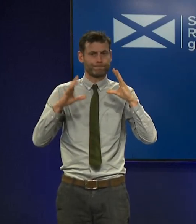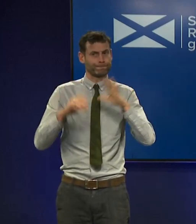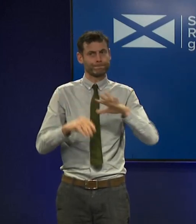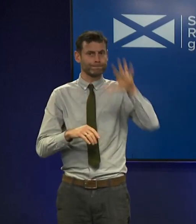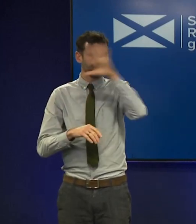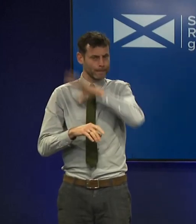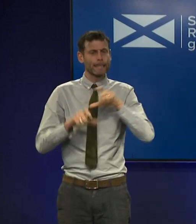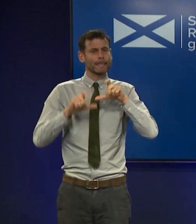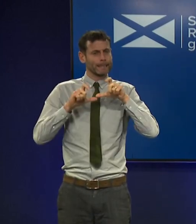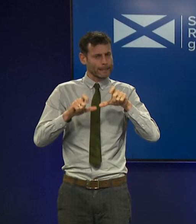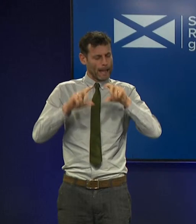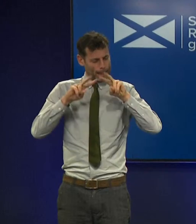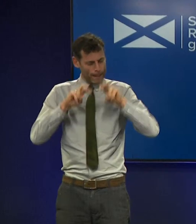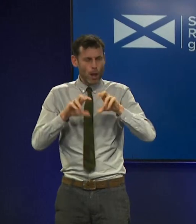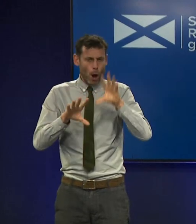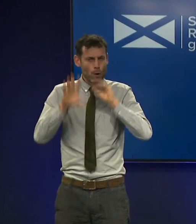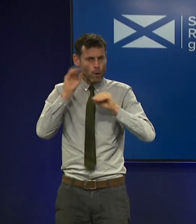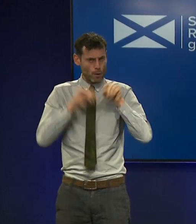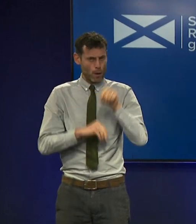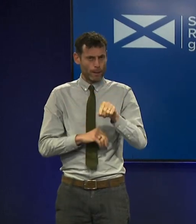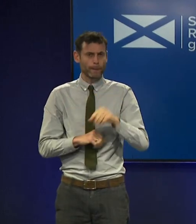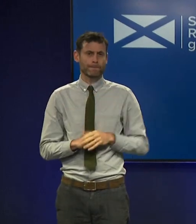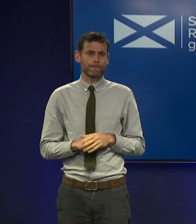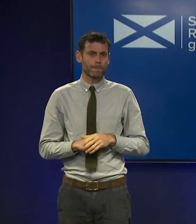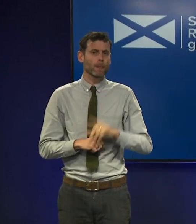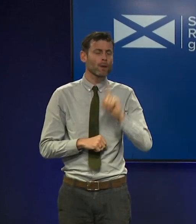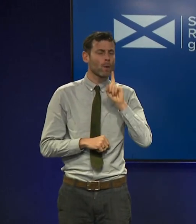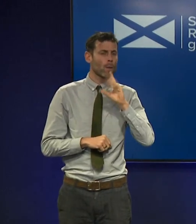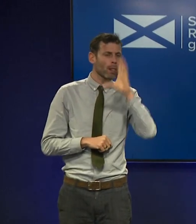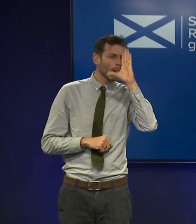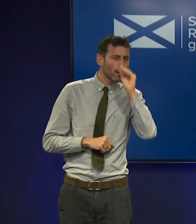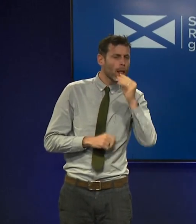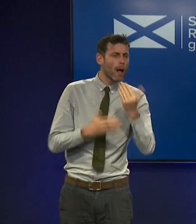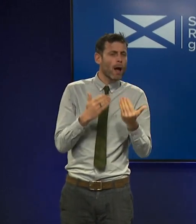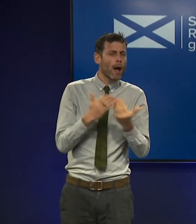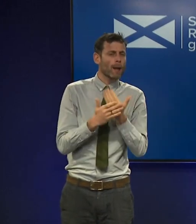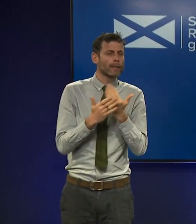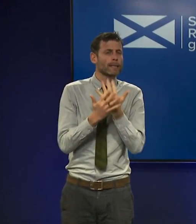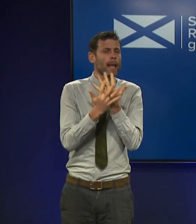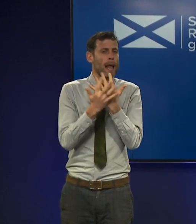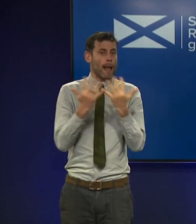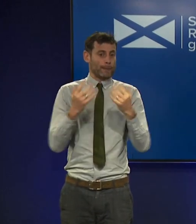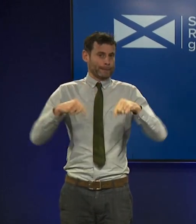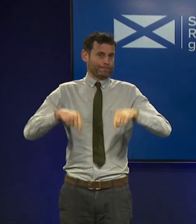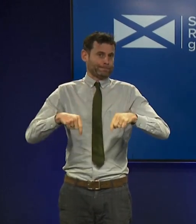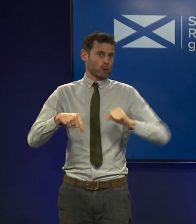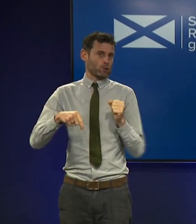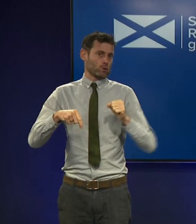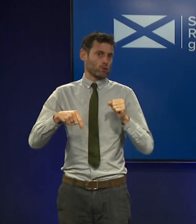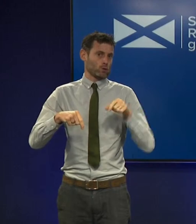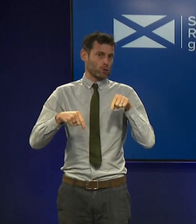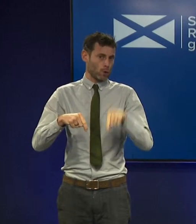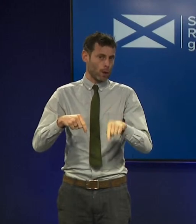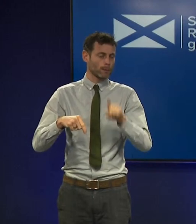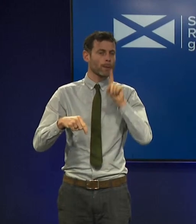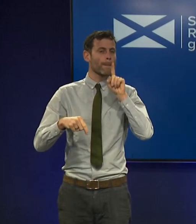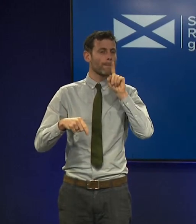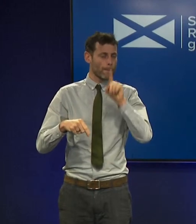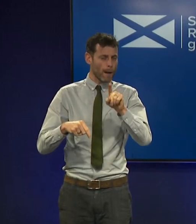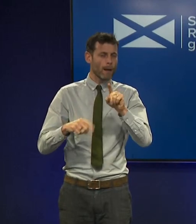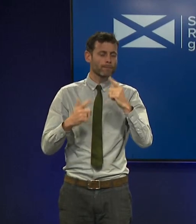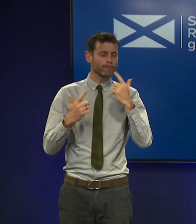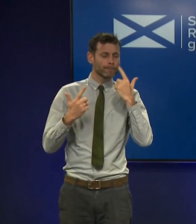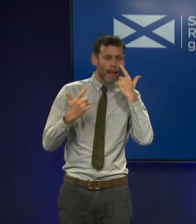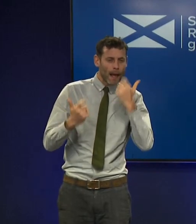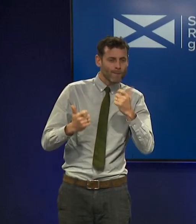up-to-date information we have on numbers of cases identified so far here in Scotland, though I expect this will be a developing